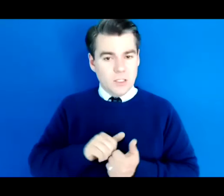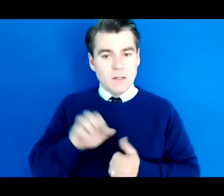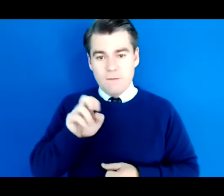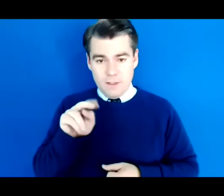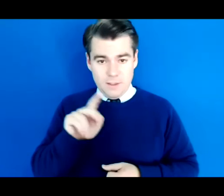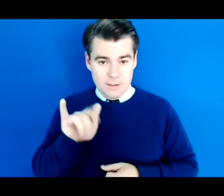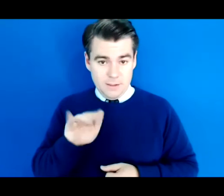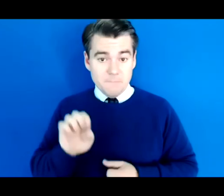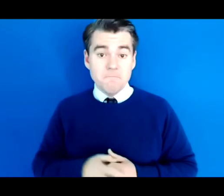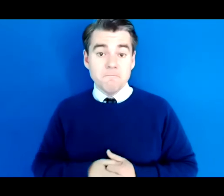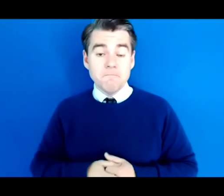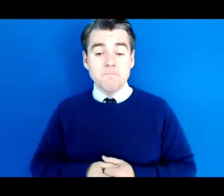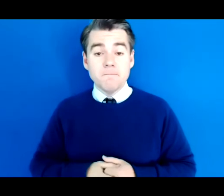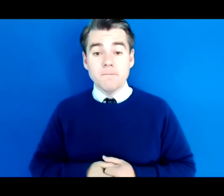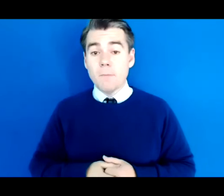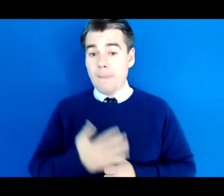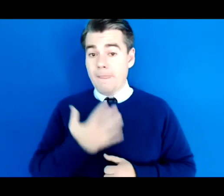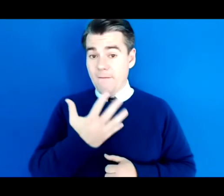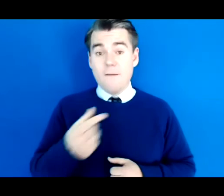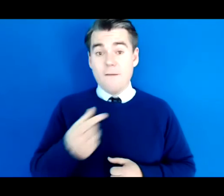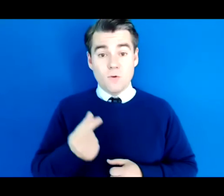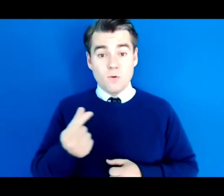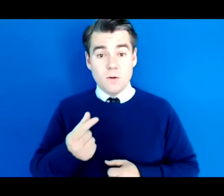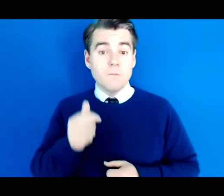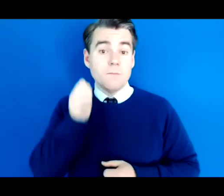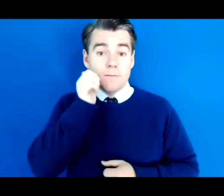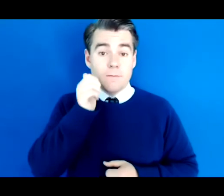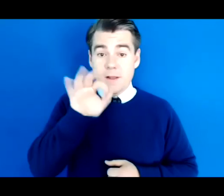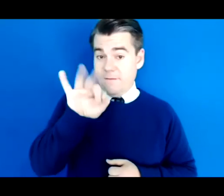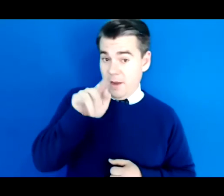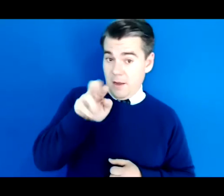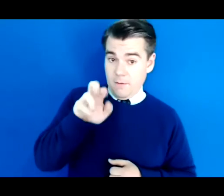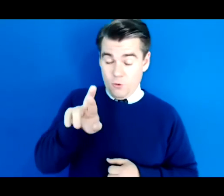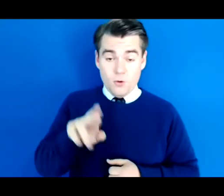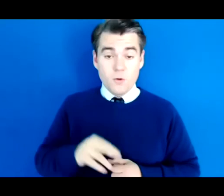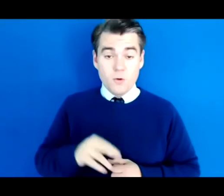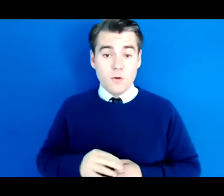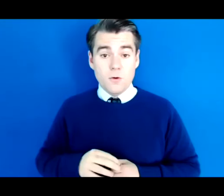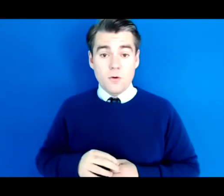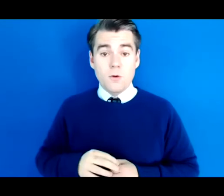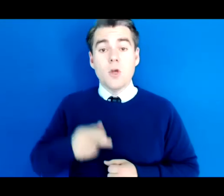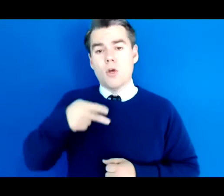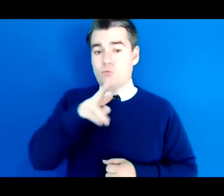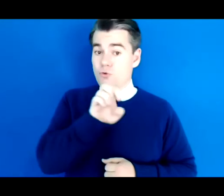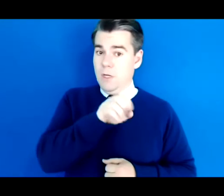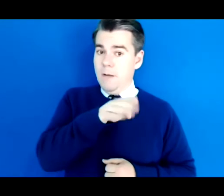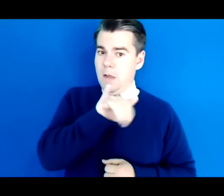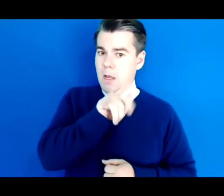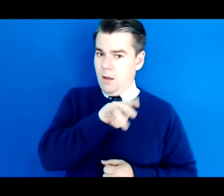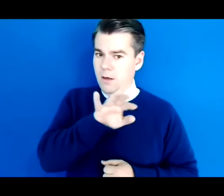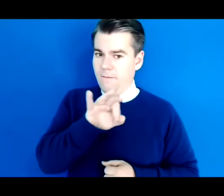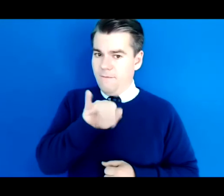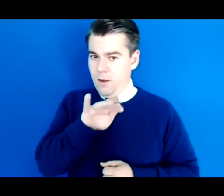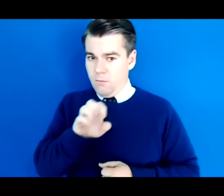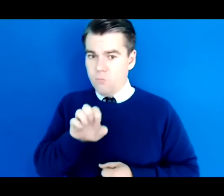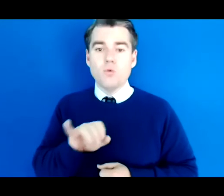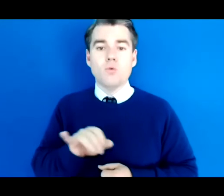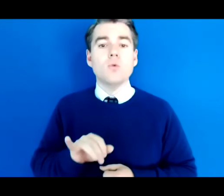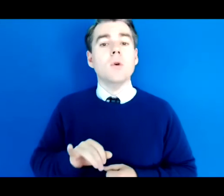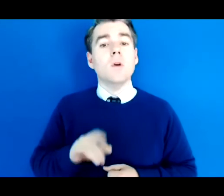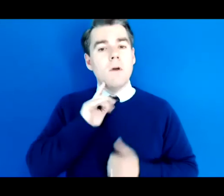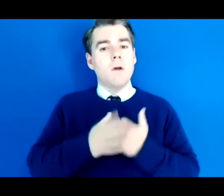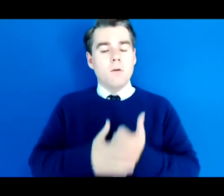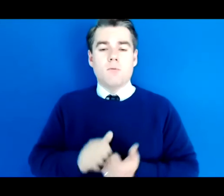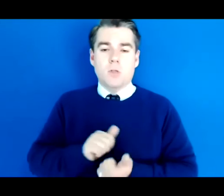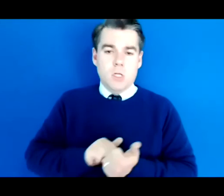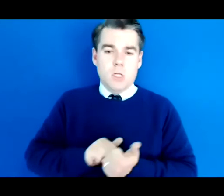Contains 5 grams of dietary fiber, including prebiotic fiber to support digestion and gut health.